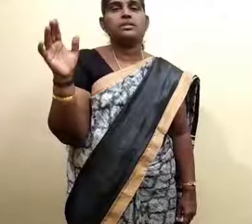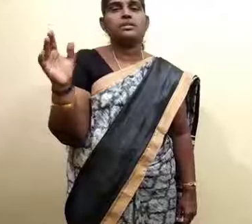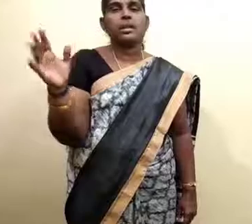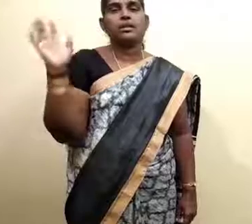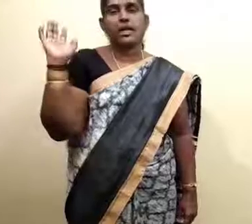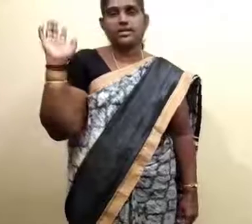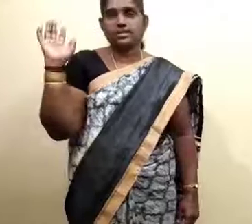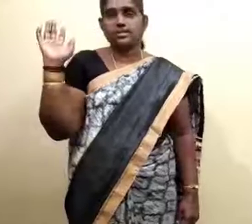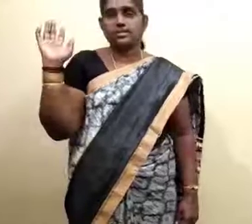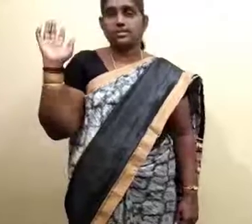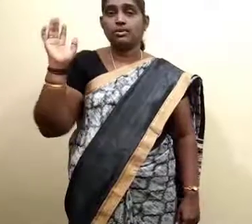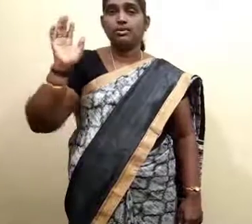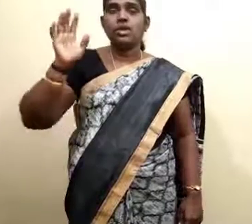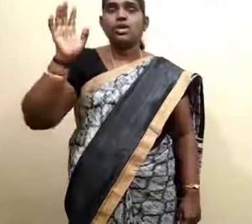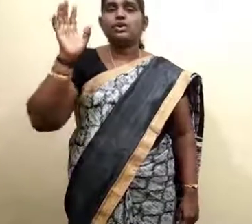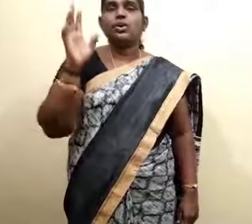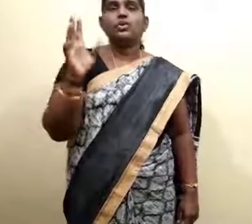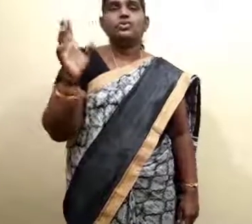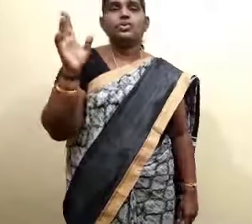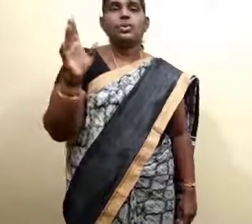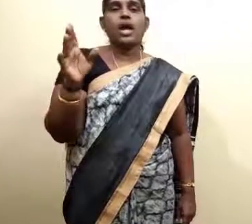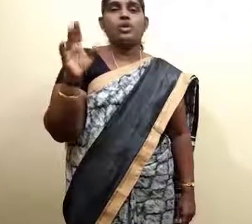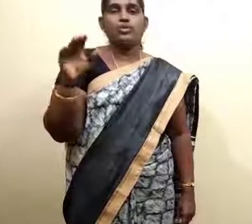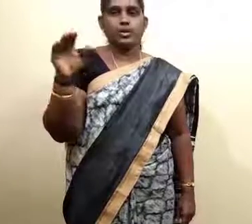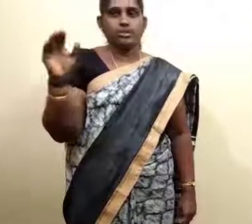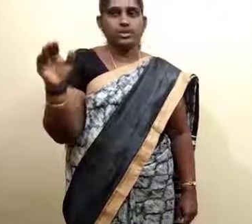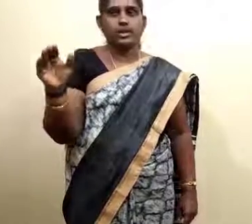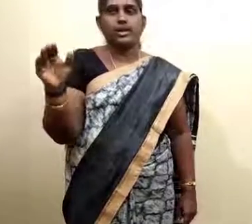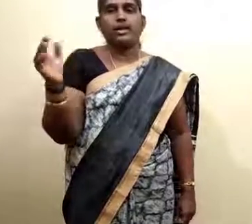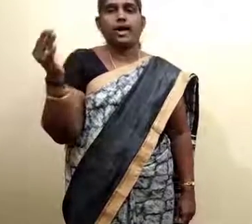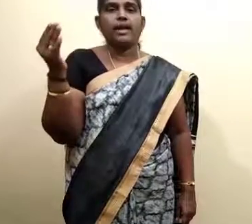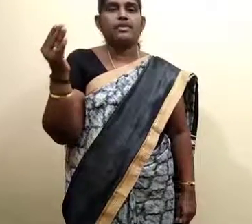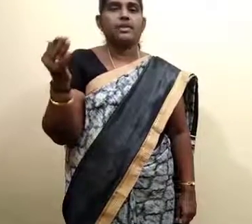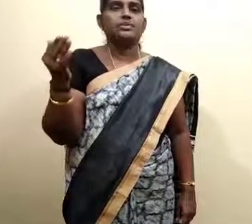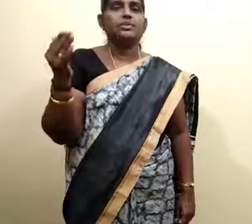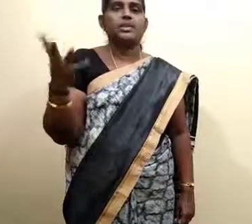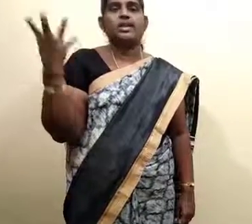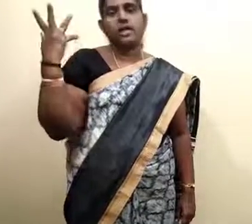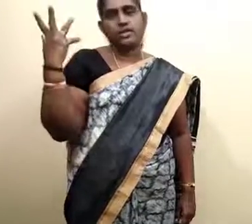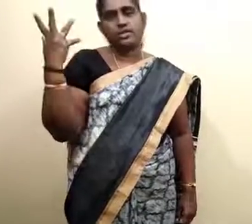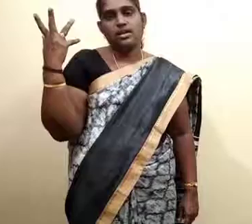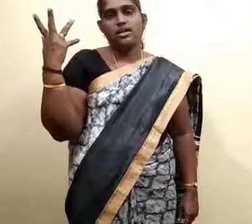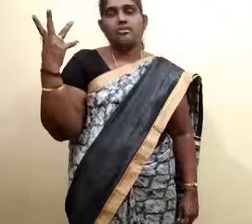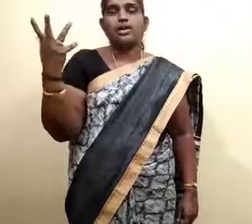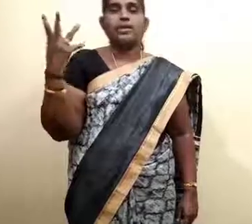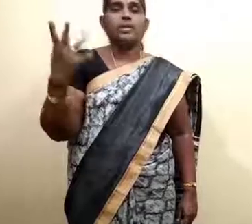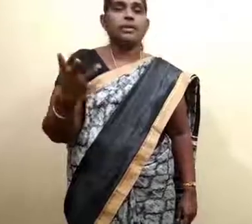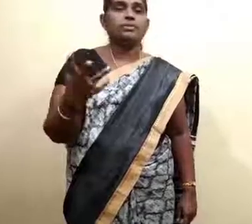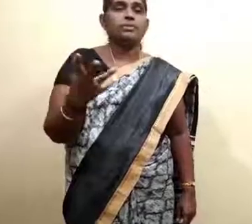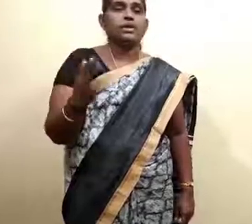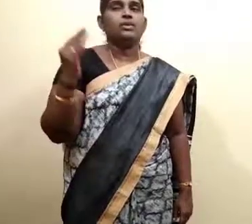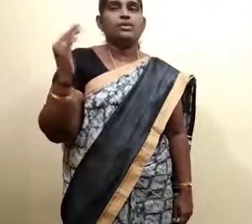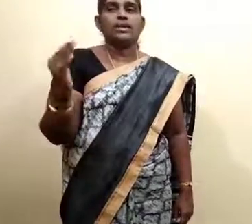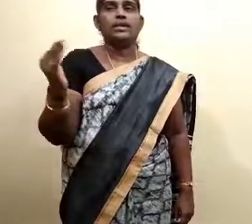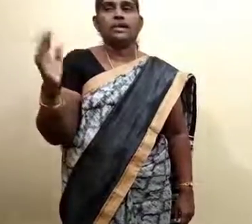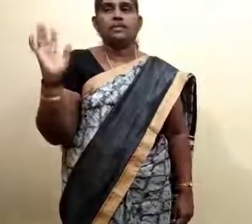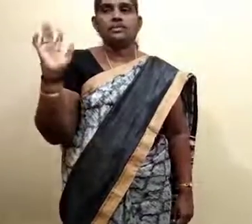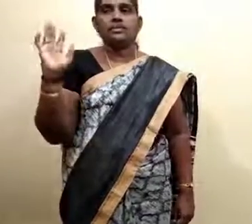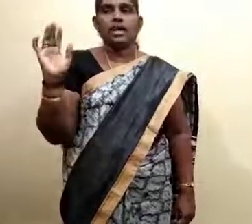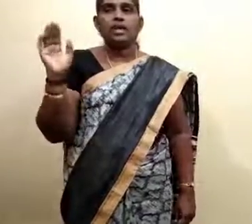propertied middle class. So, those who have property can get voting right. For that people only voting right was there.